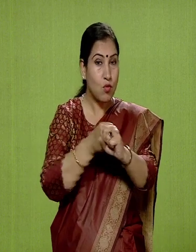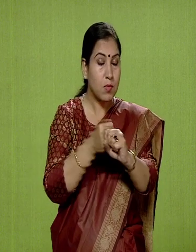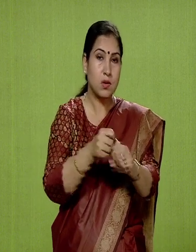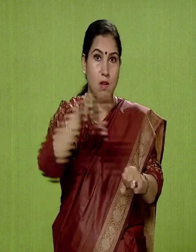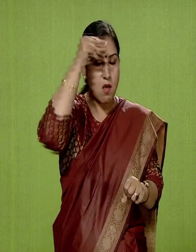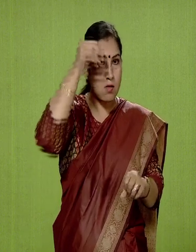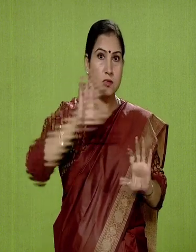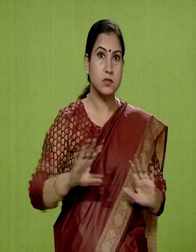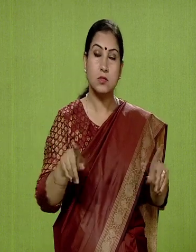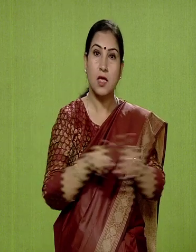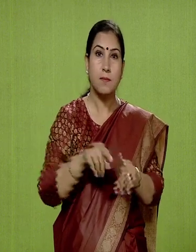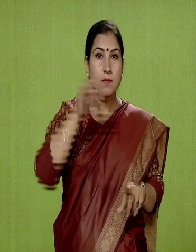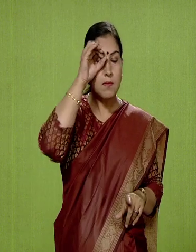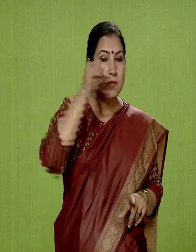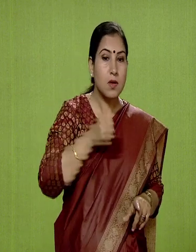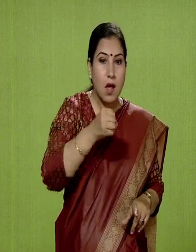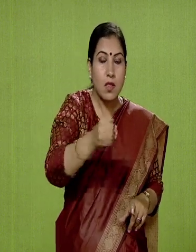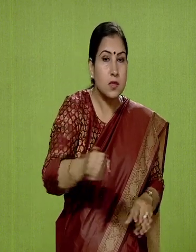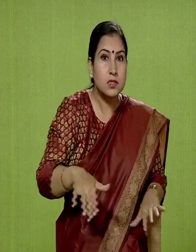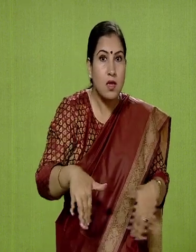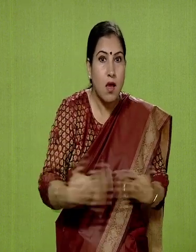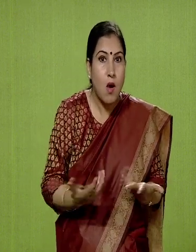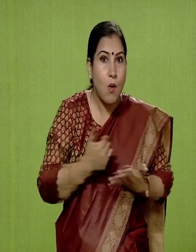and Gandhiji's role in it.